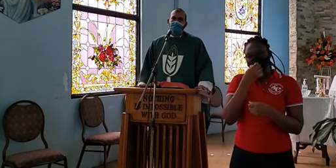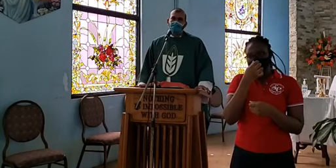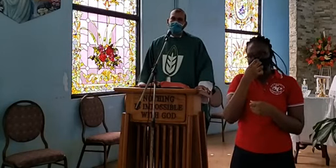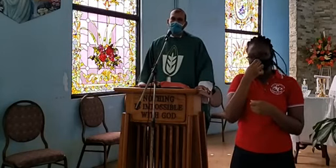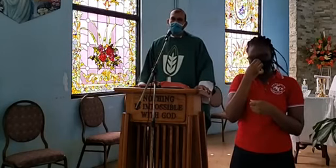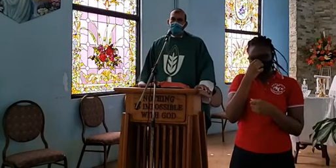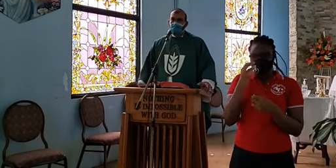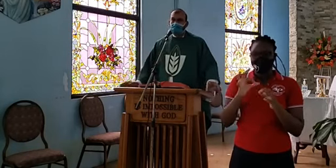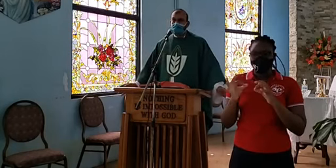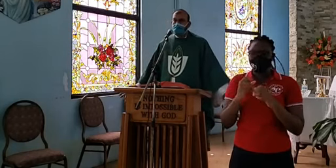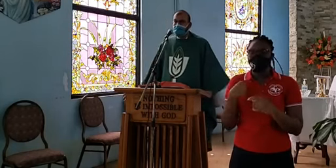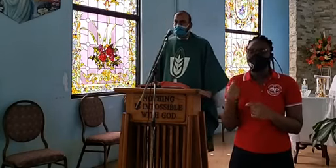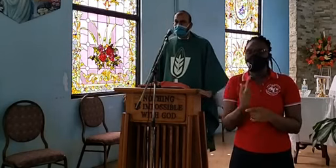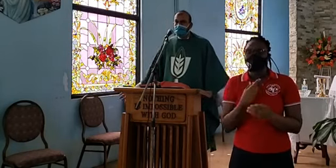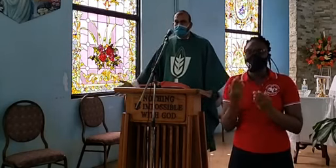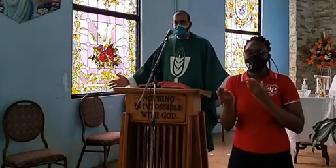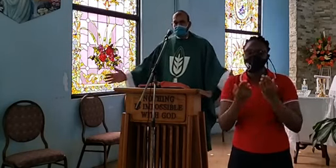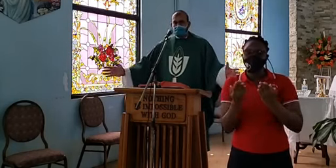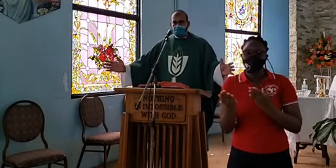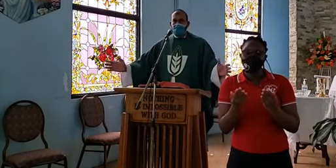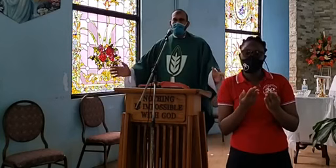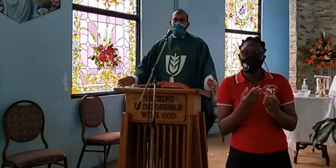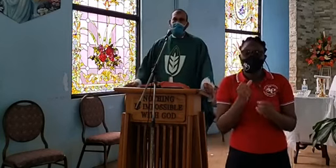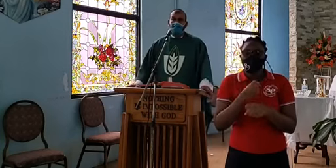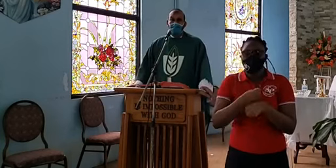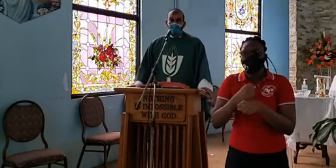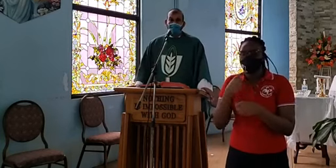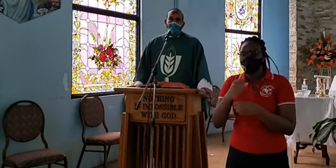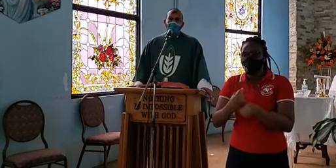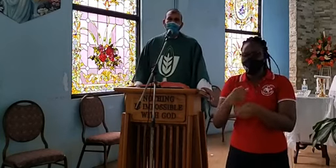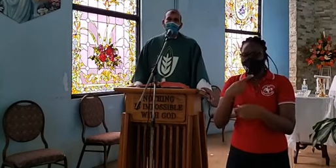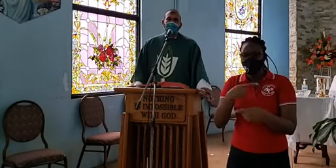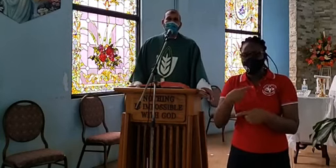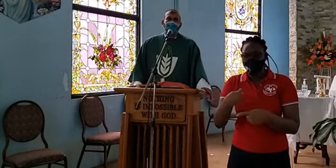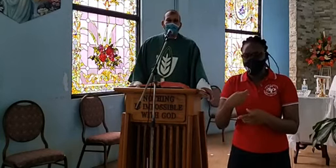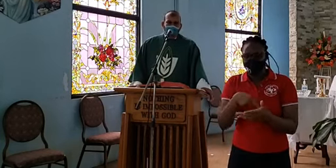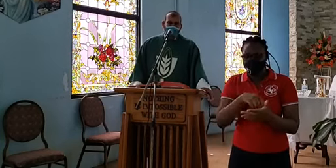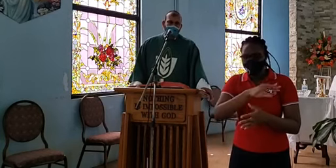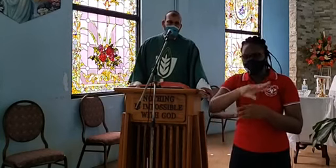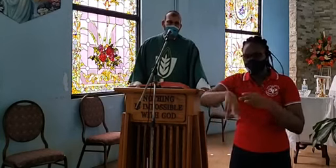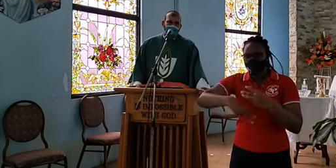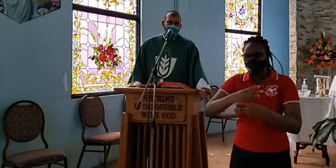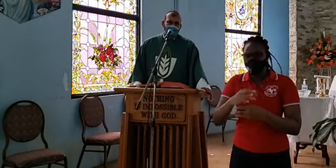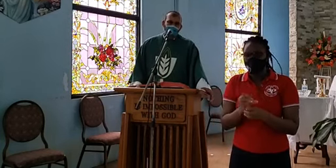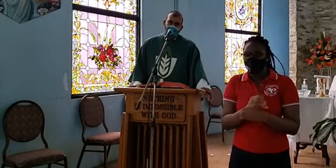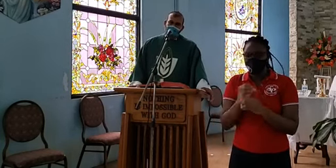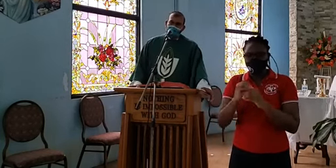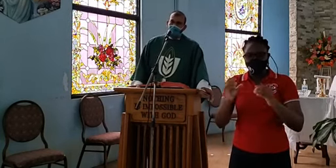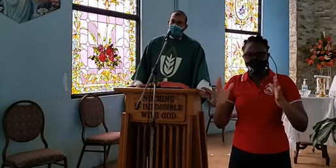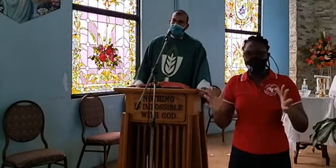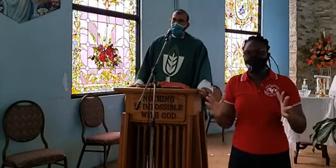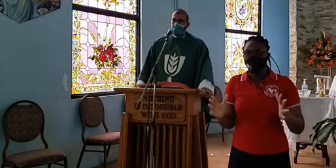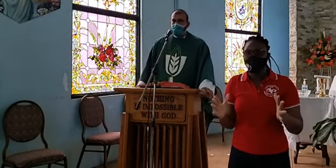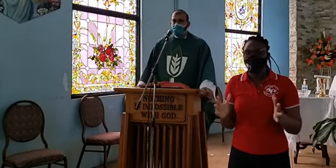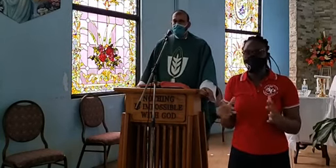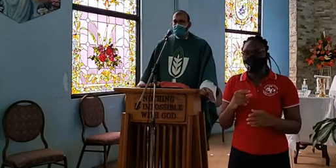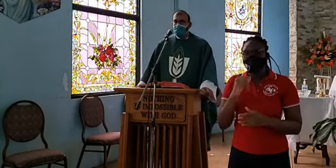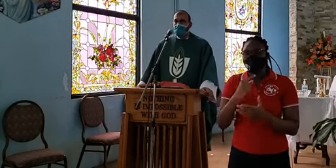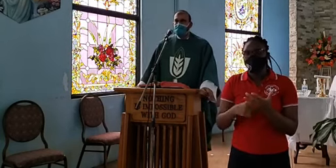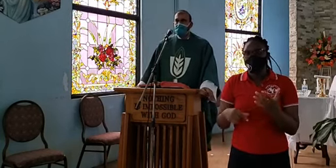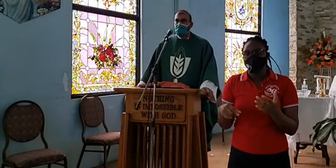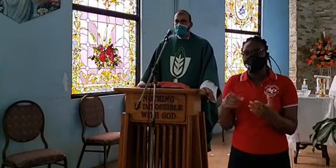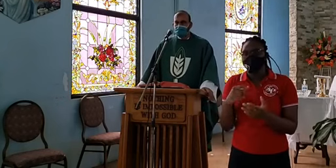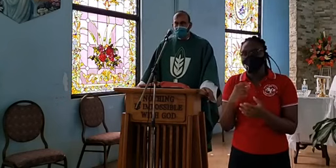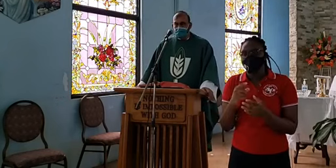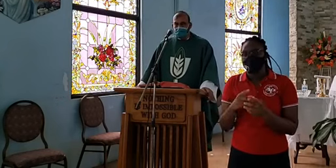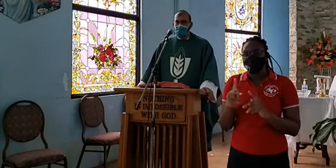the creator who created this entire world out of nothing, and sometimes people